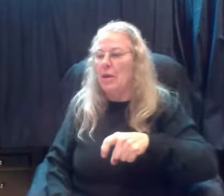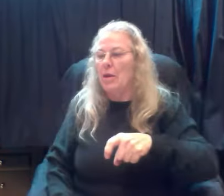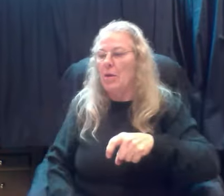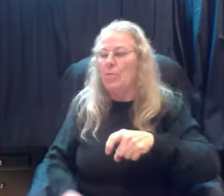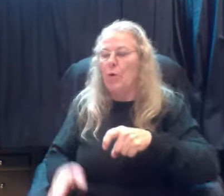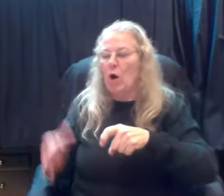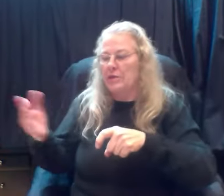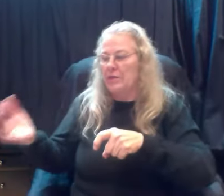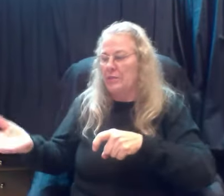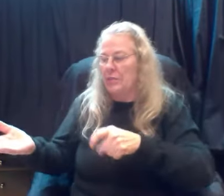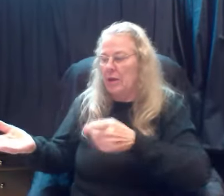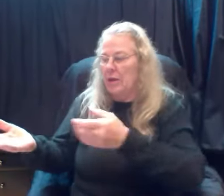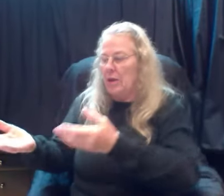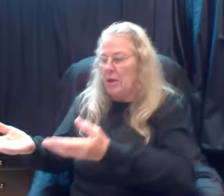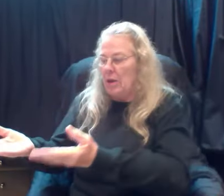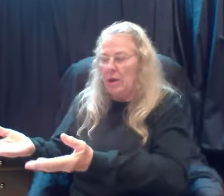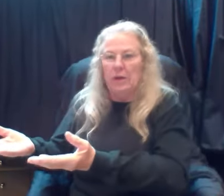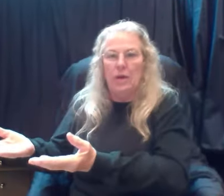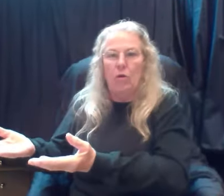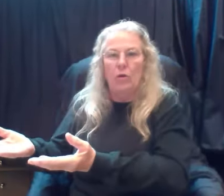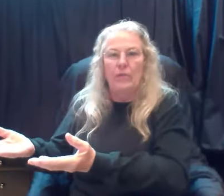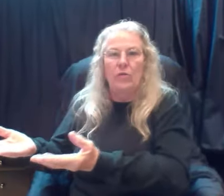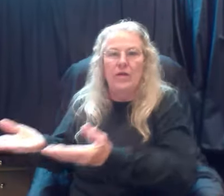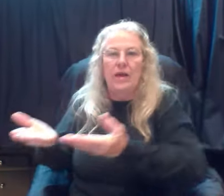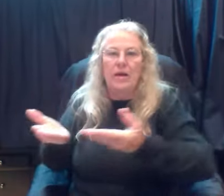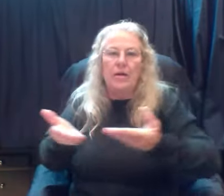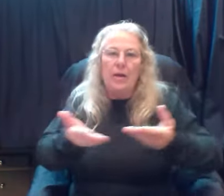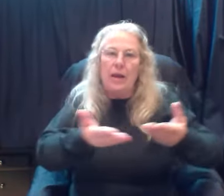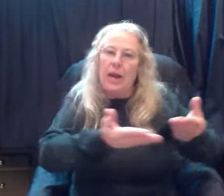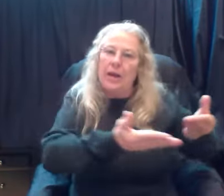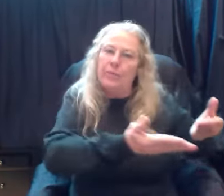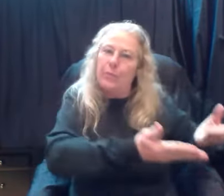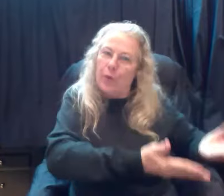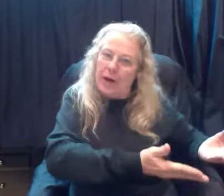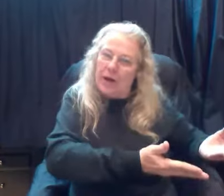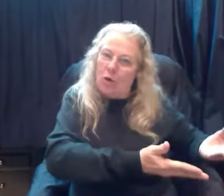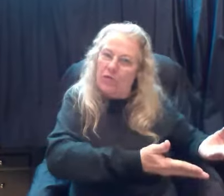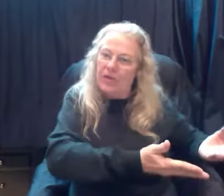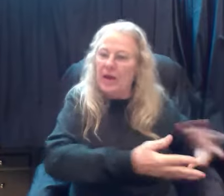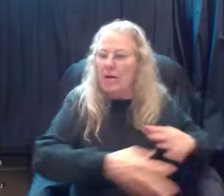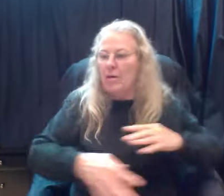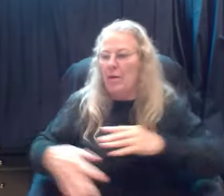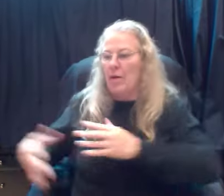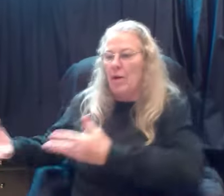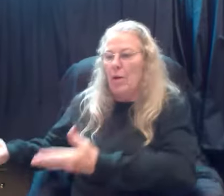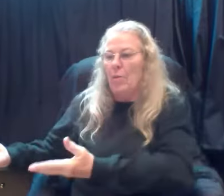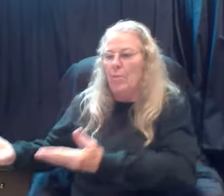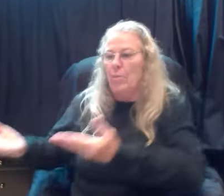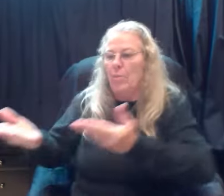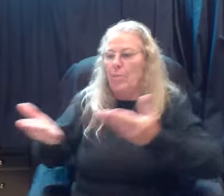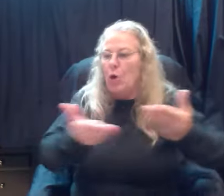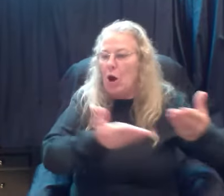Brought. Get a hold of it over here and bring it over there. Brought.